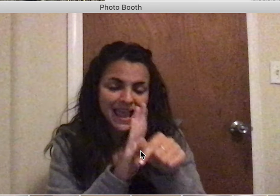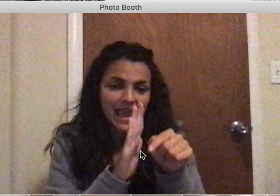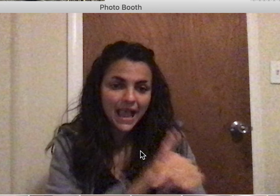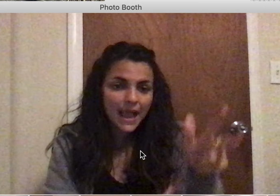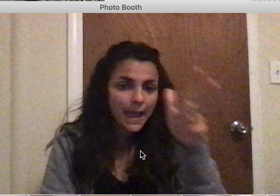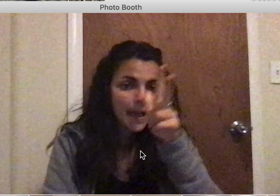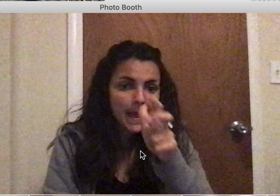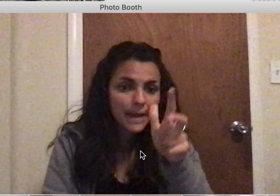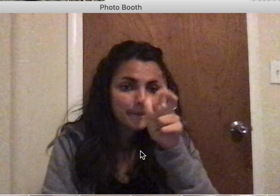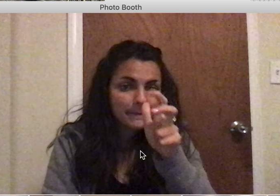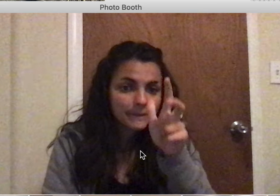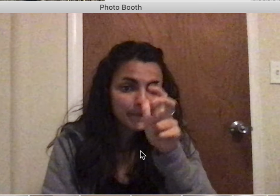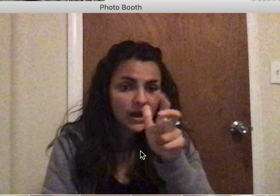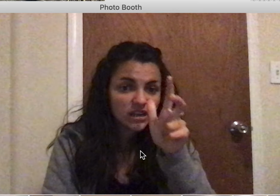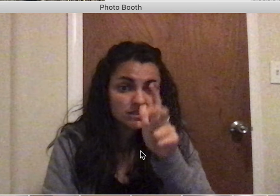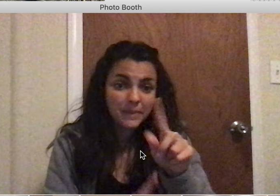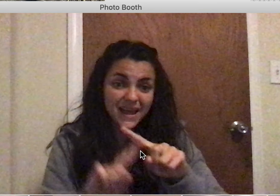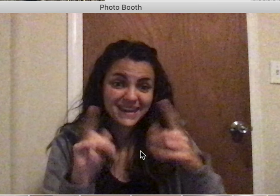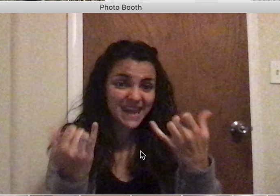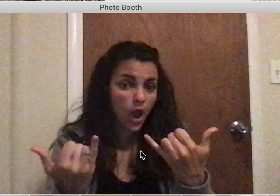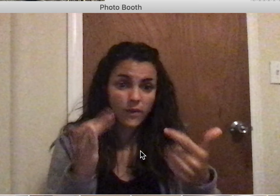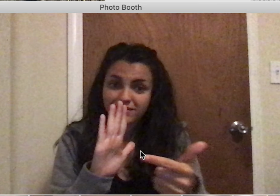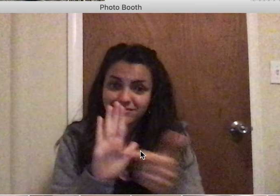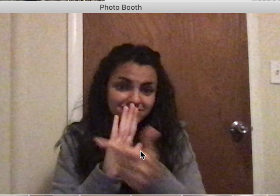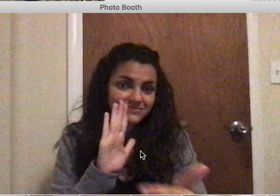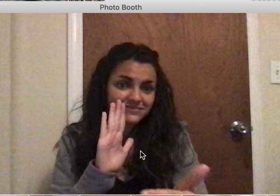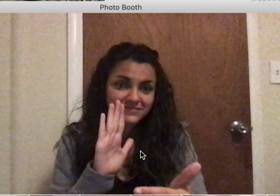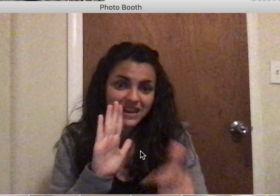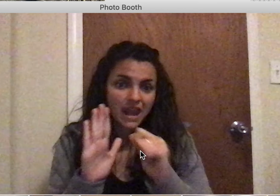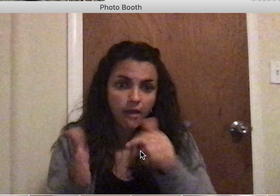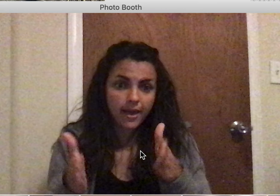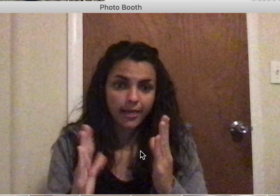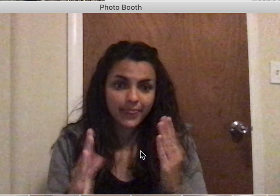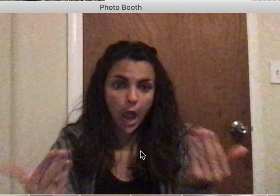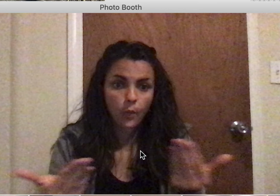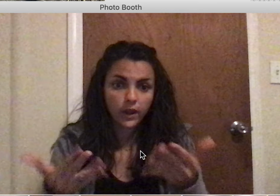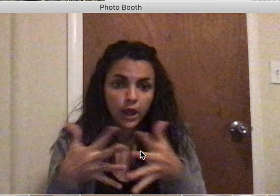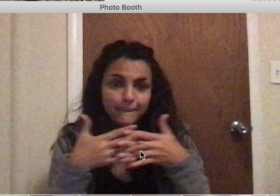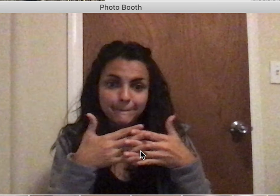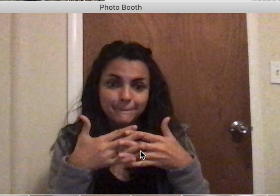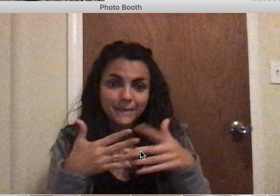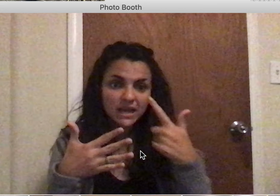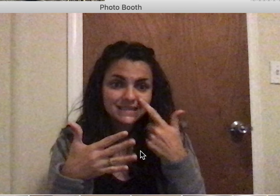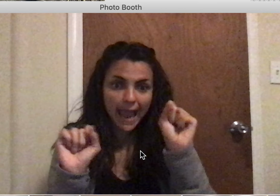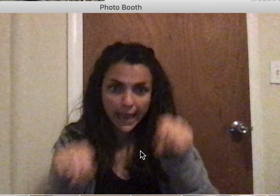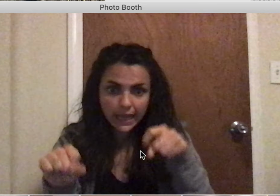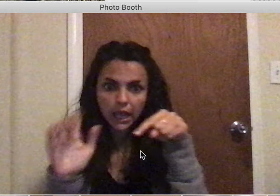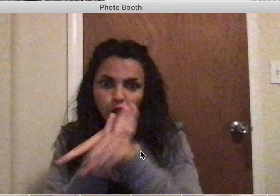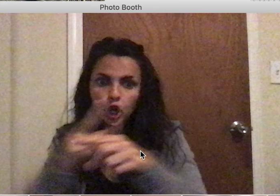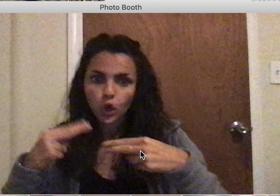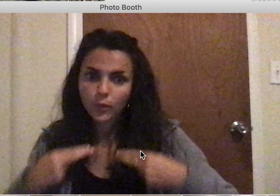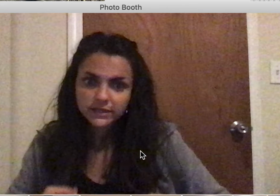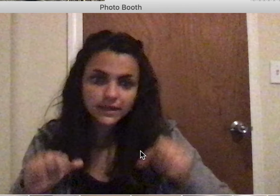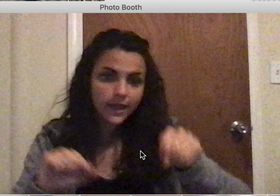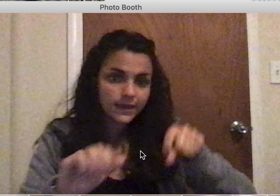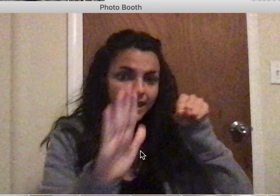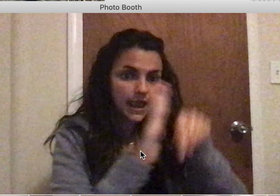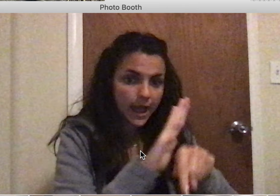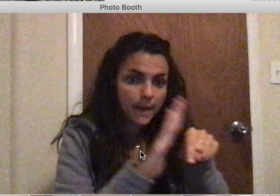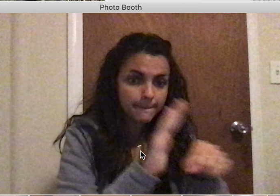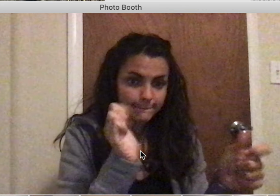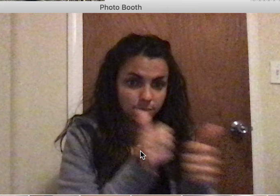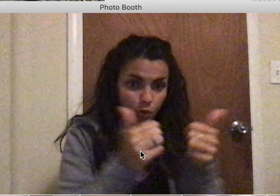of how harmful it is. It's pretty deadly to humans and most organisms. And they used to use it as